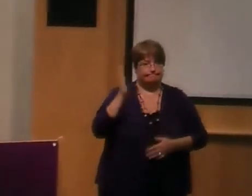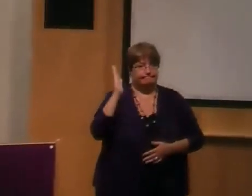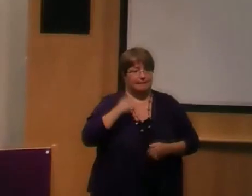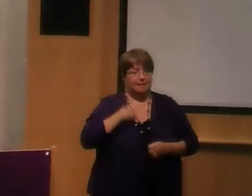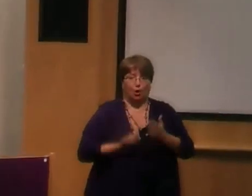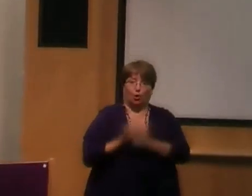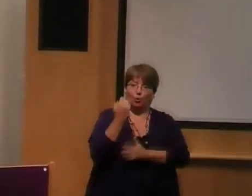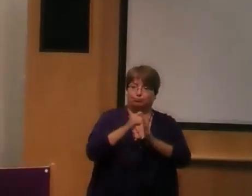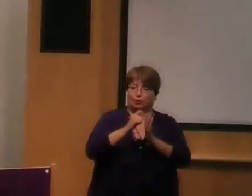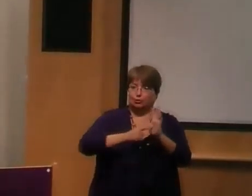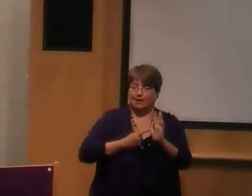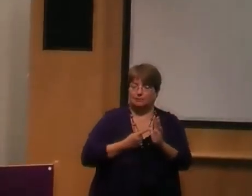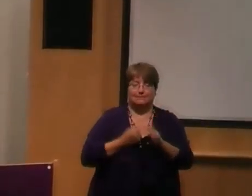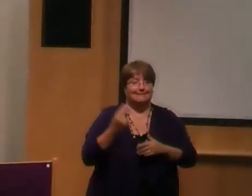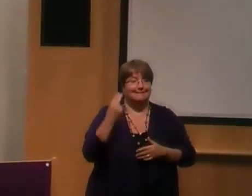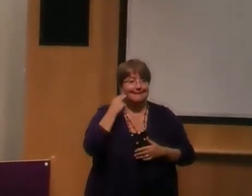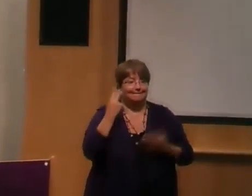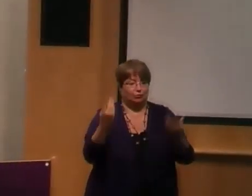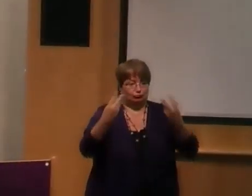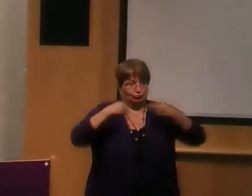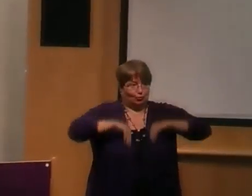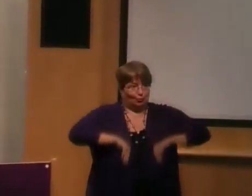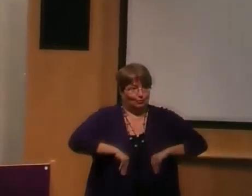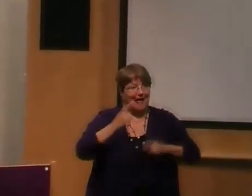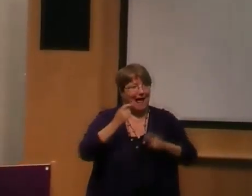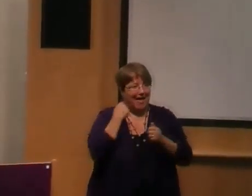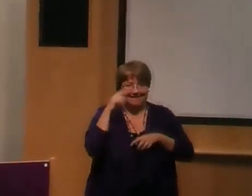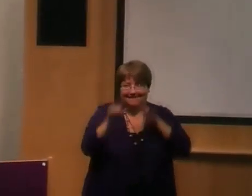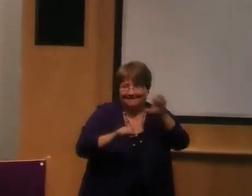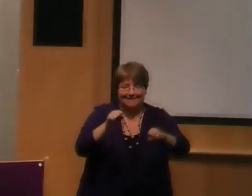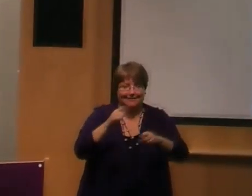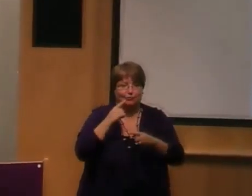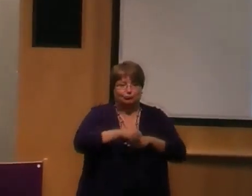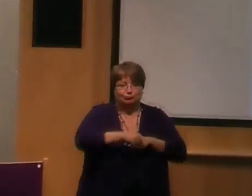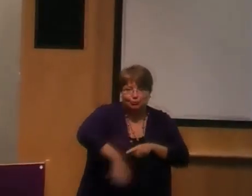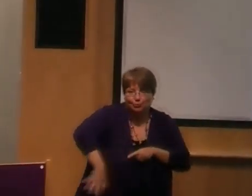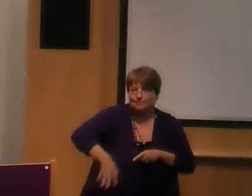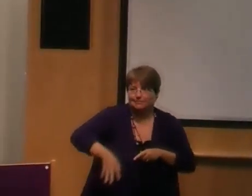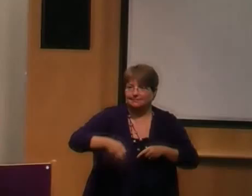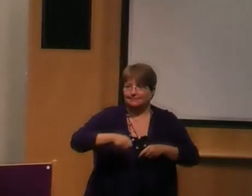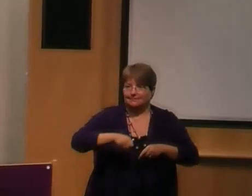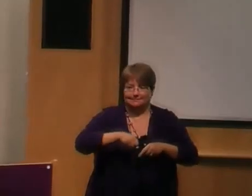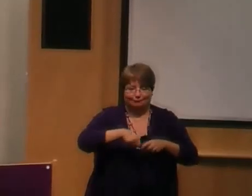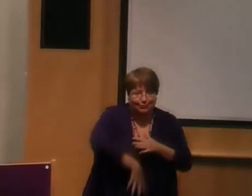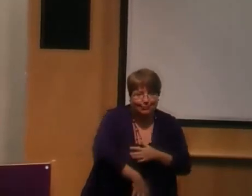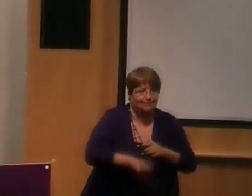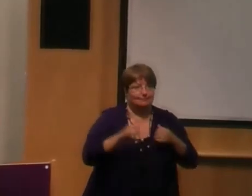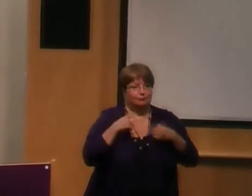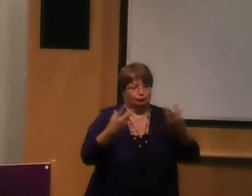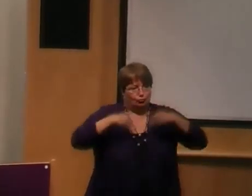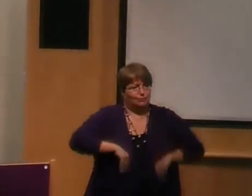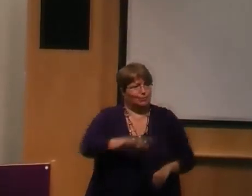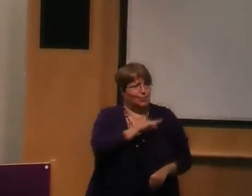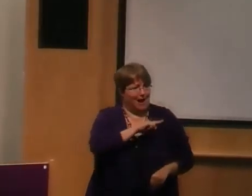It was a real honour to be invited to talk about my project here in the AGM called Deaf, Roots and Pride. It's very